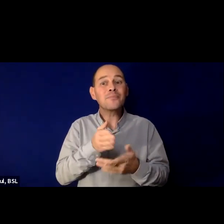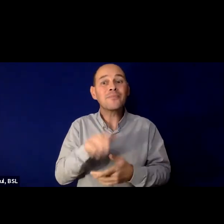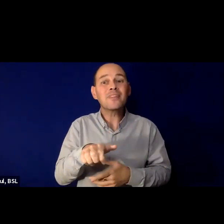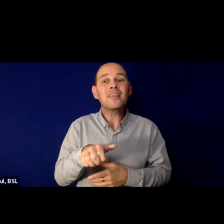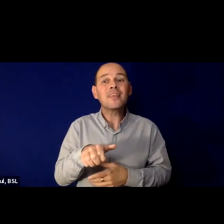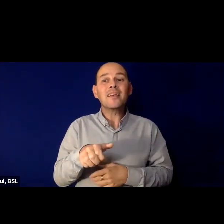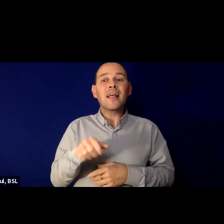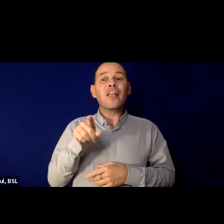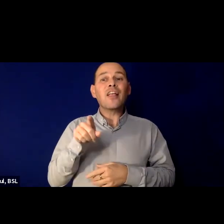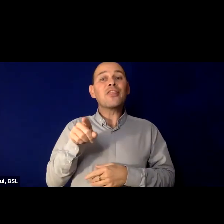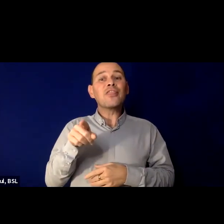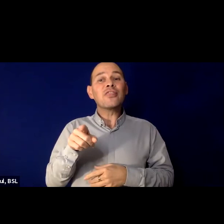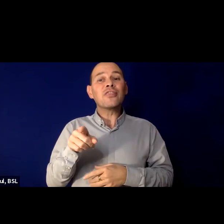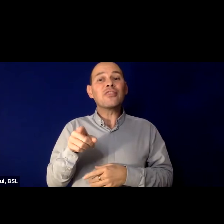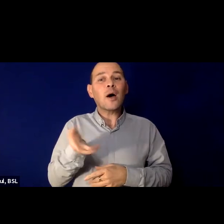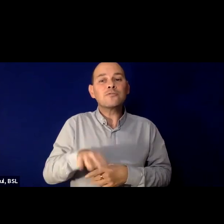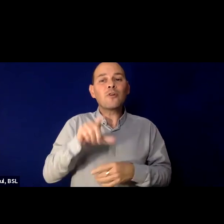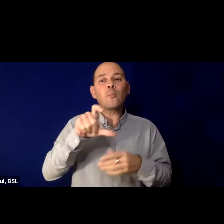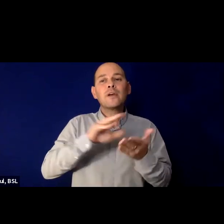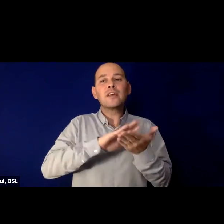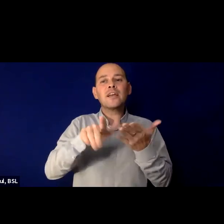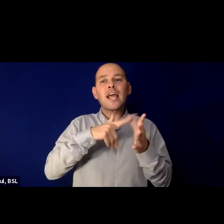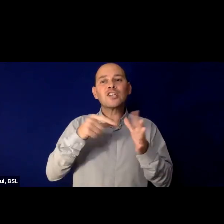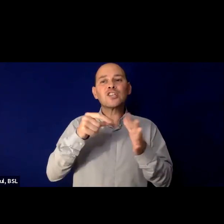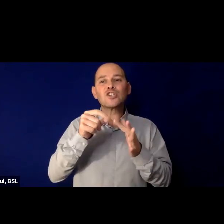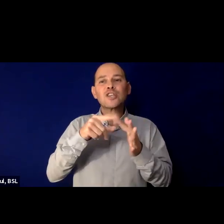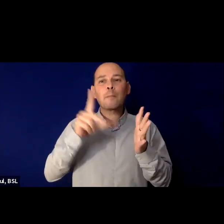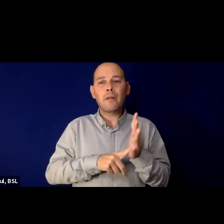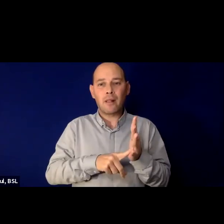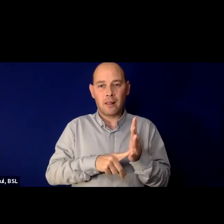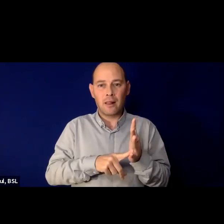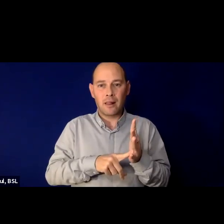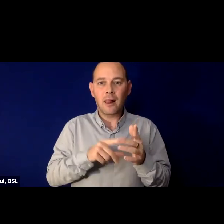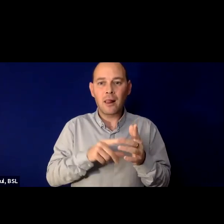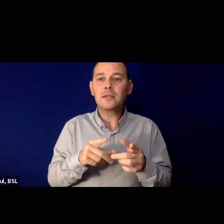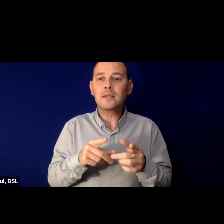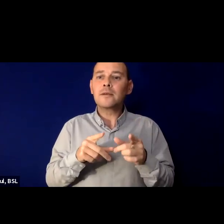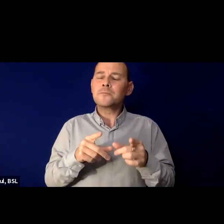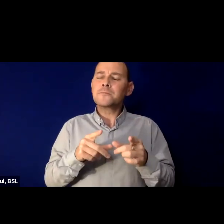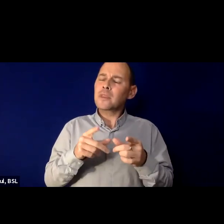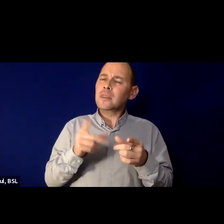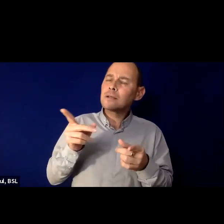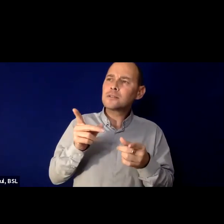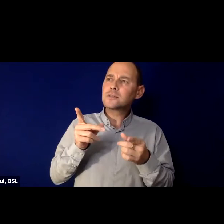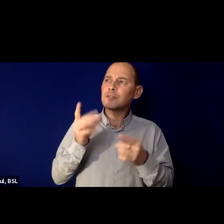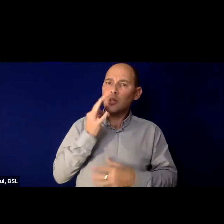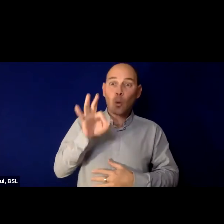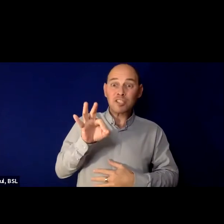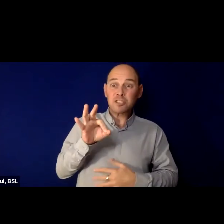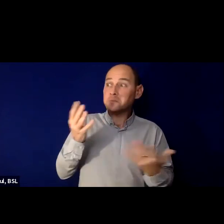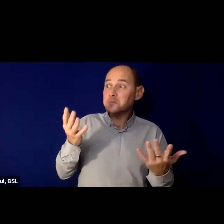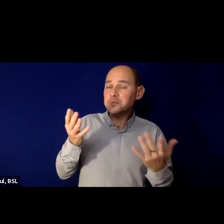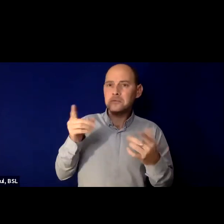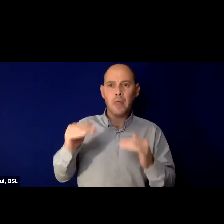and I think was putting that question out there. You know, are high-income countries interested in the tool? Because we have